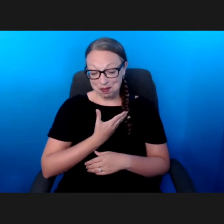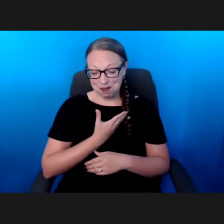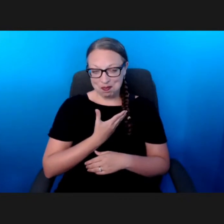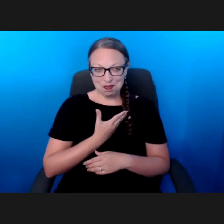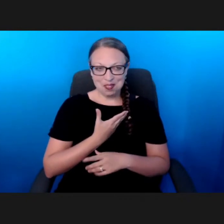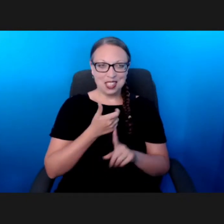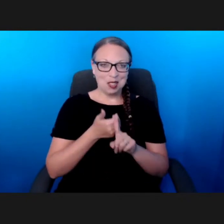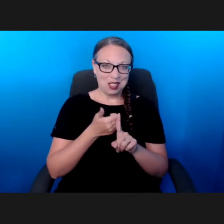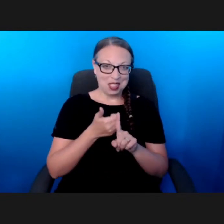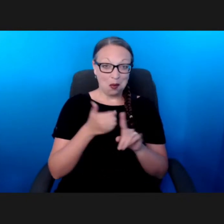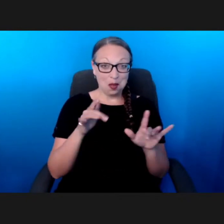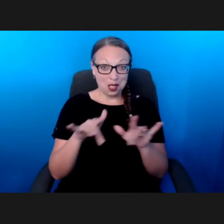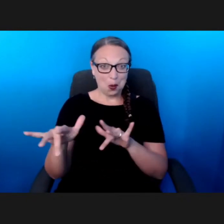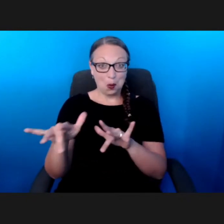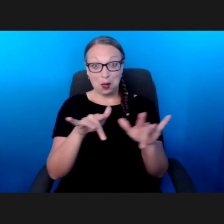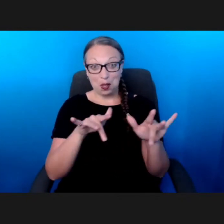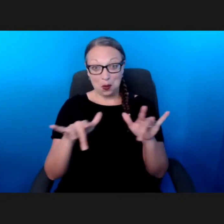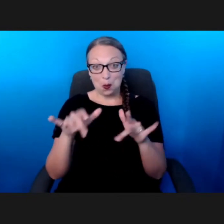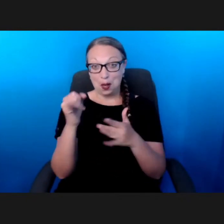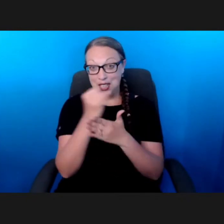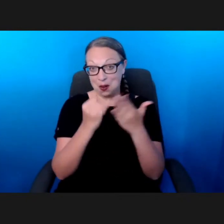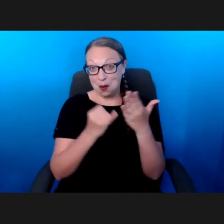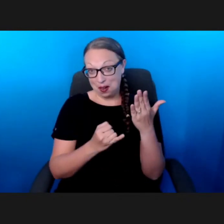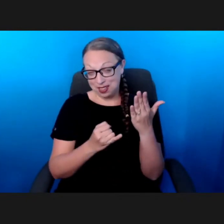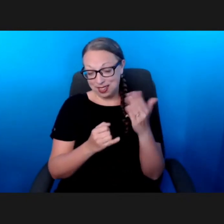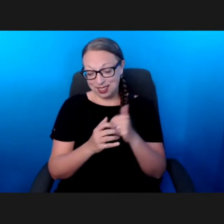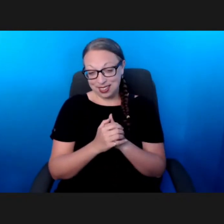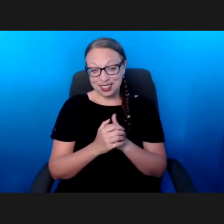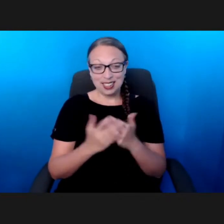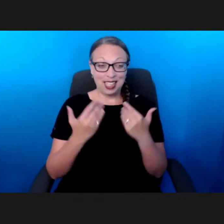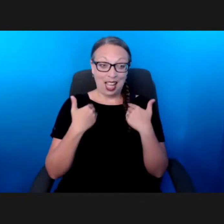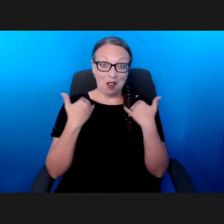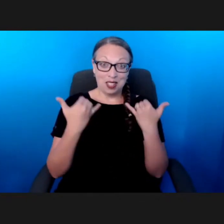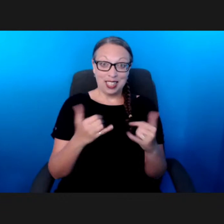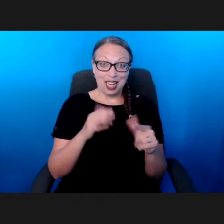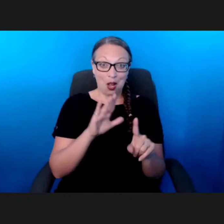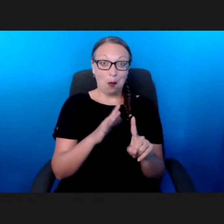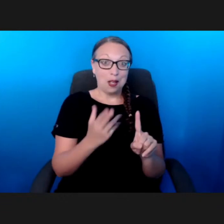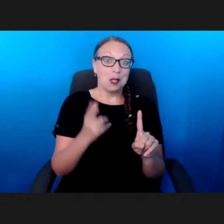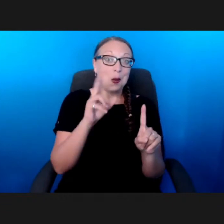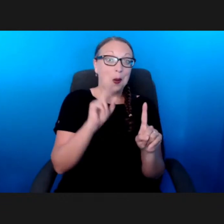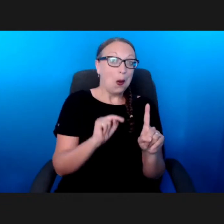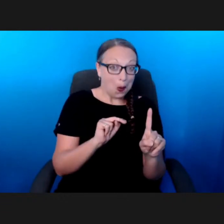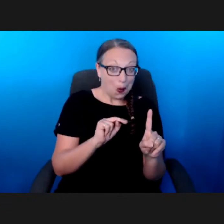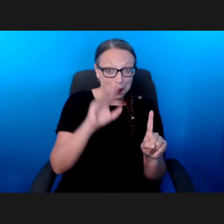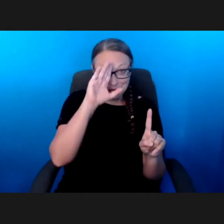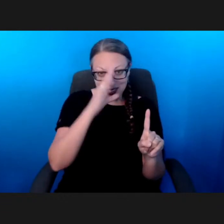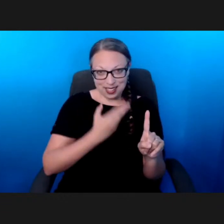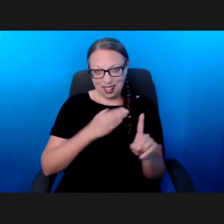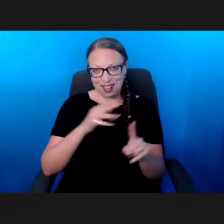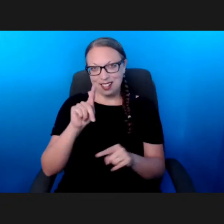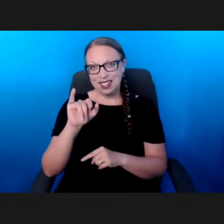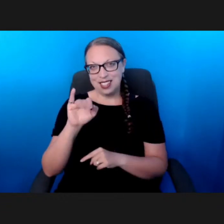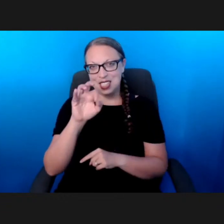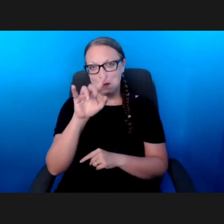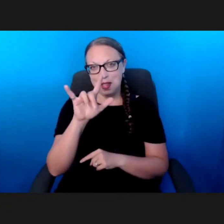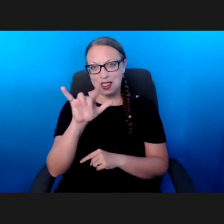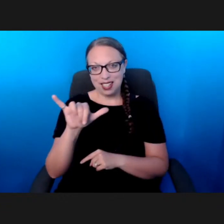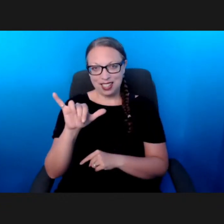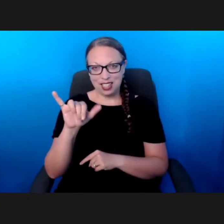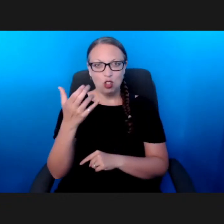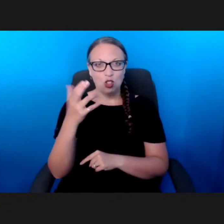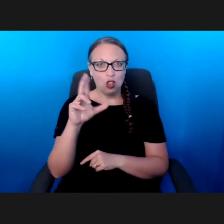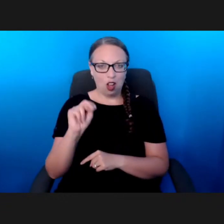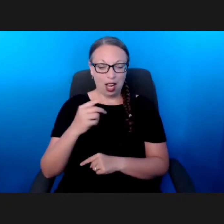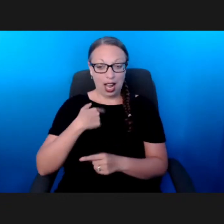the recording artist that he is, and having now his own son, Timothy John, I have written for all